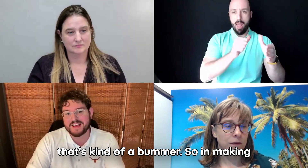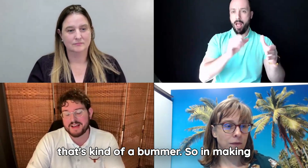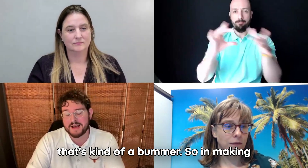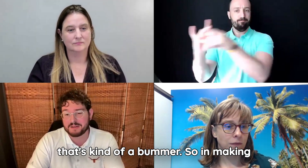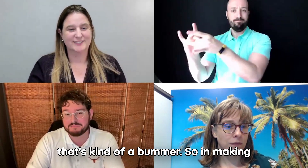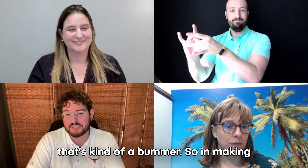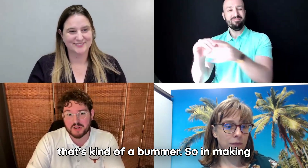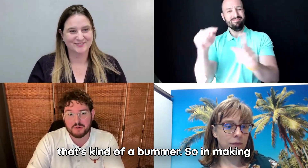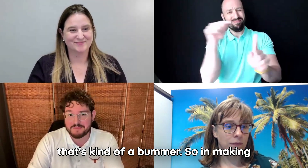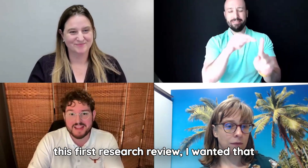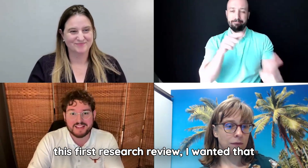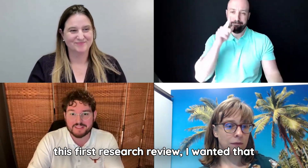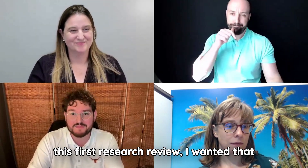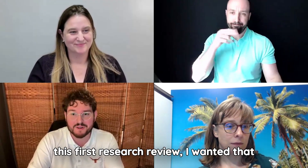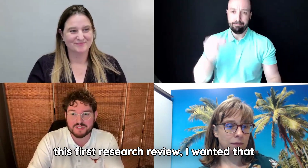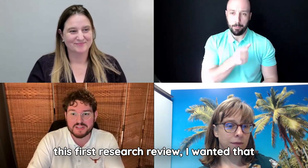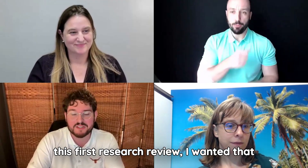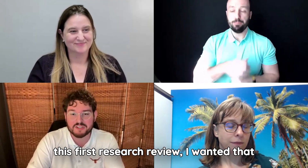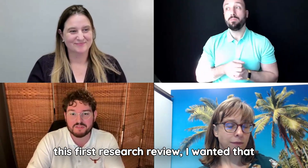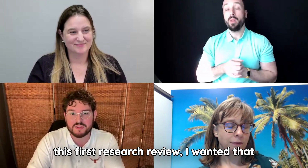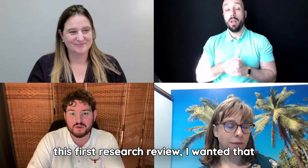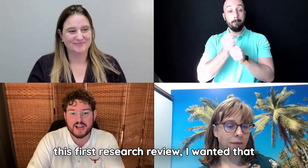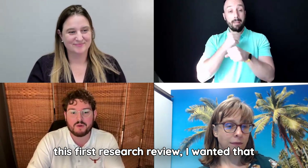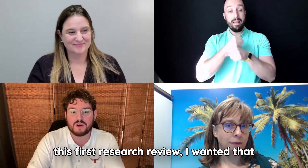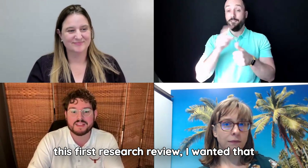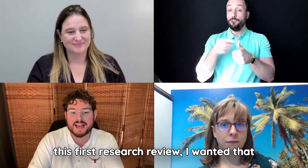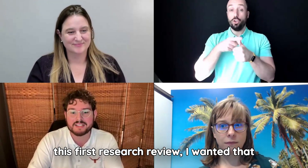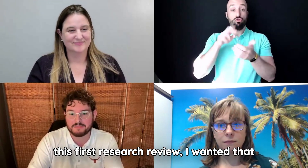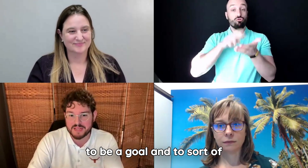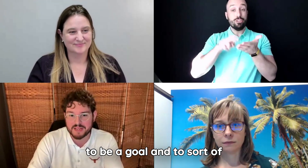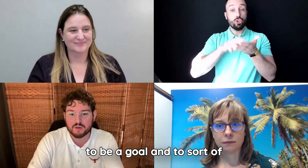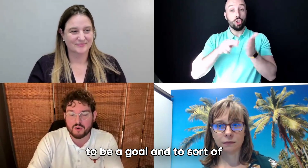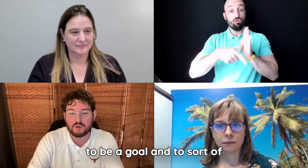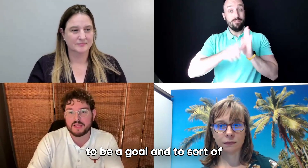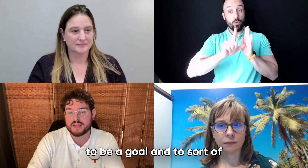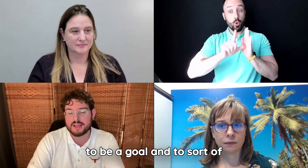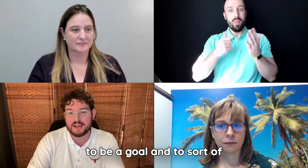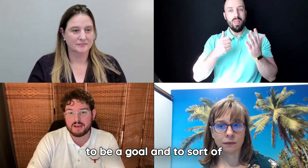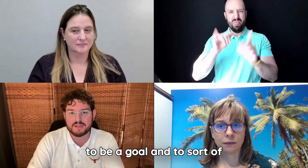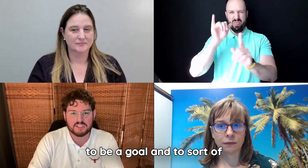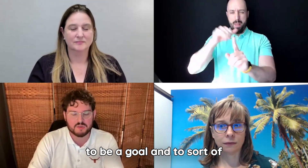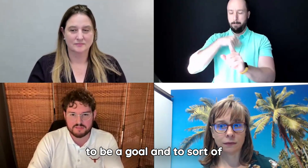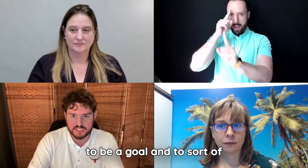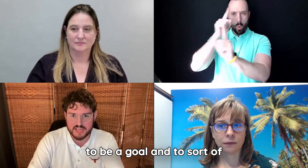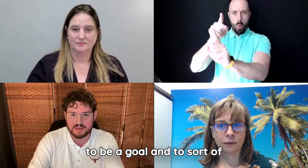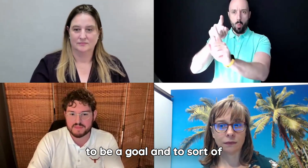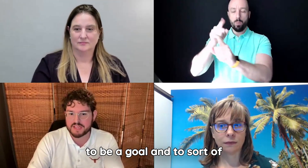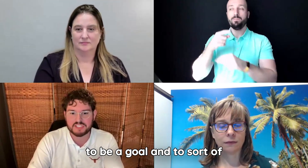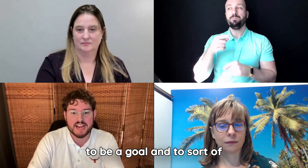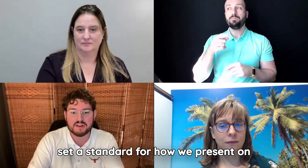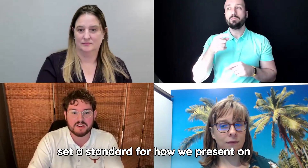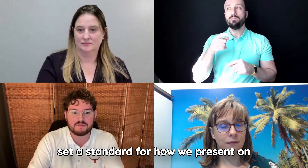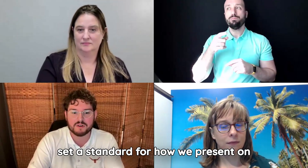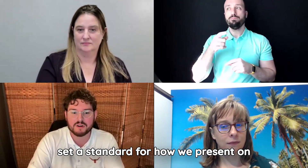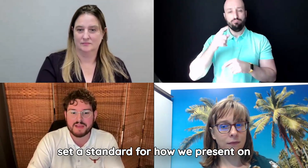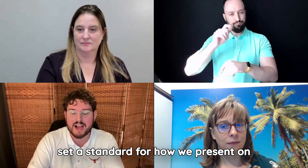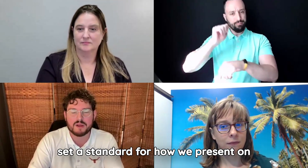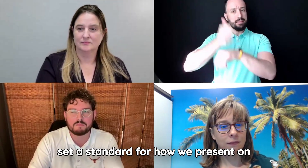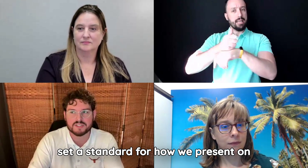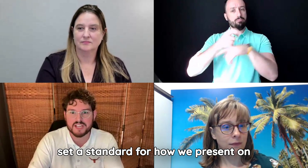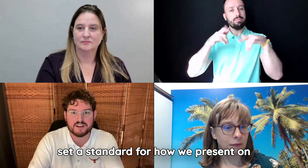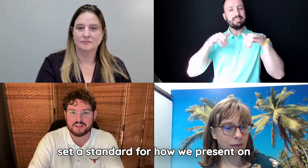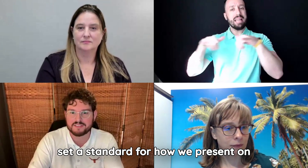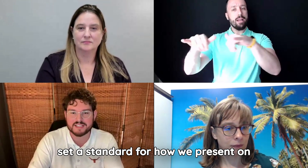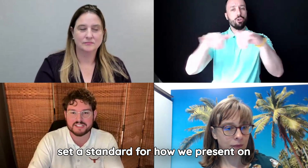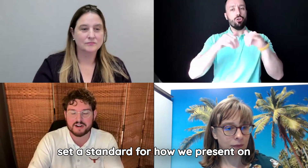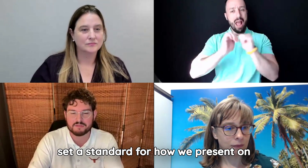bummer. So in making this first research review, I wanted that to be a goal and to sort of set a standard for how